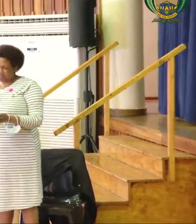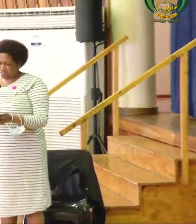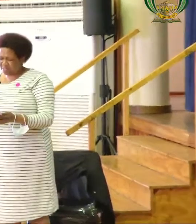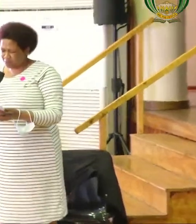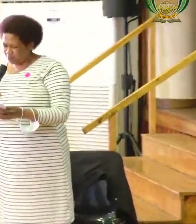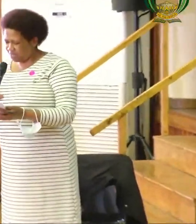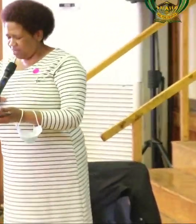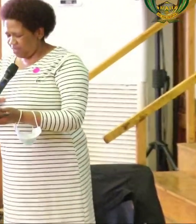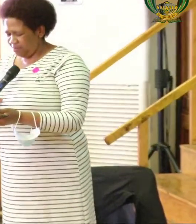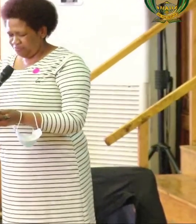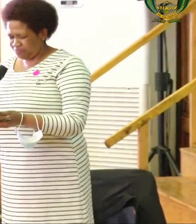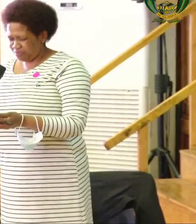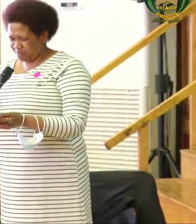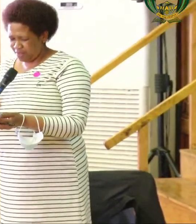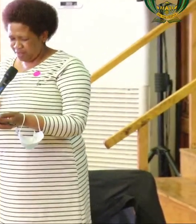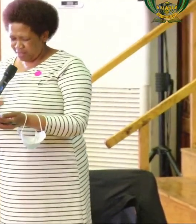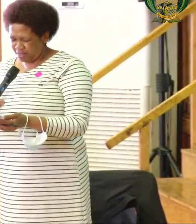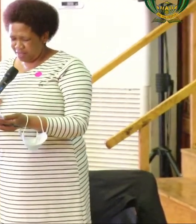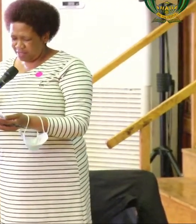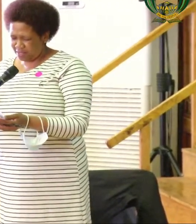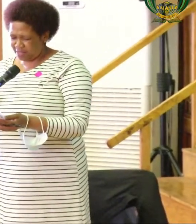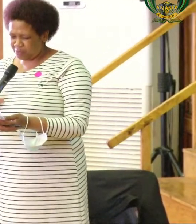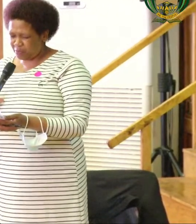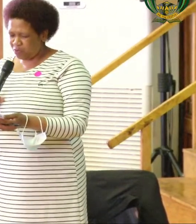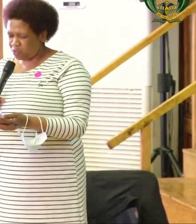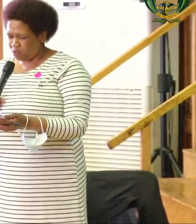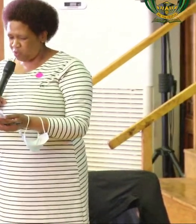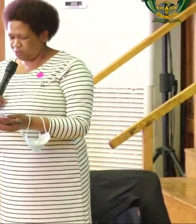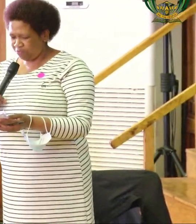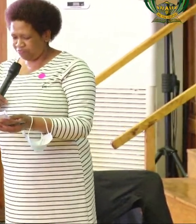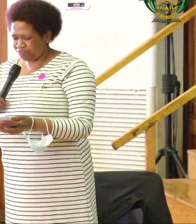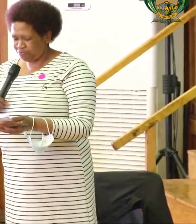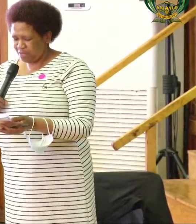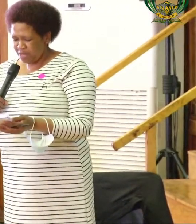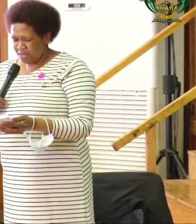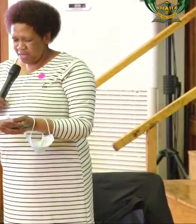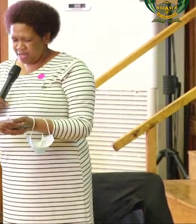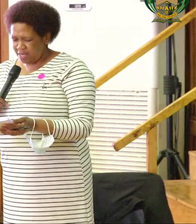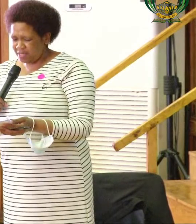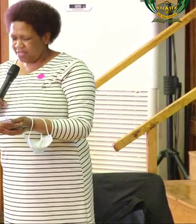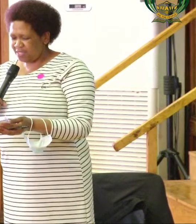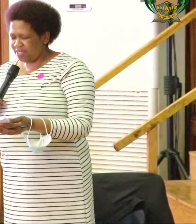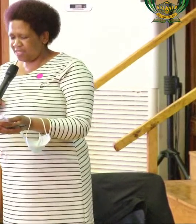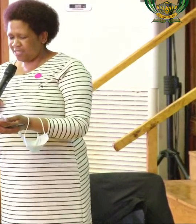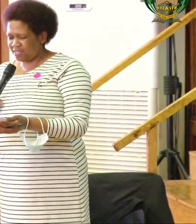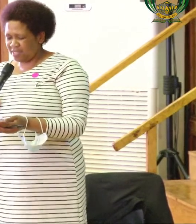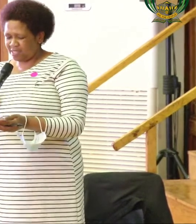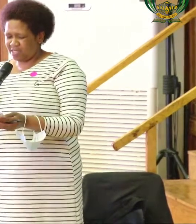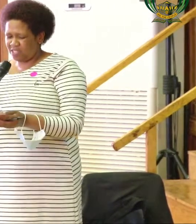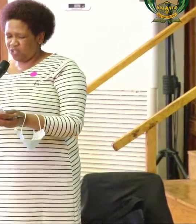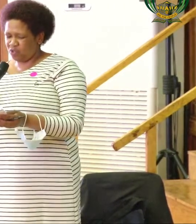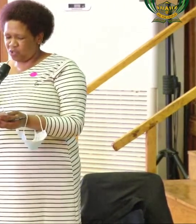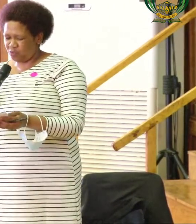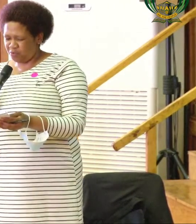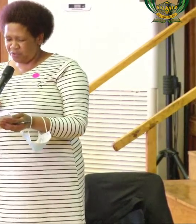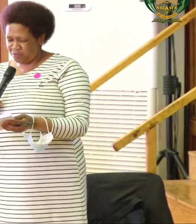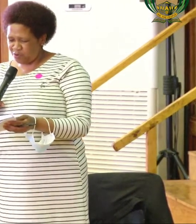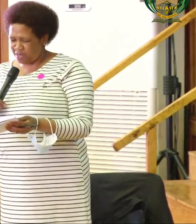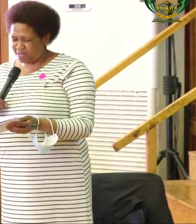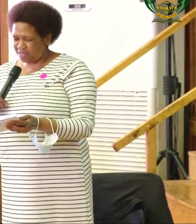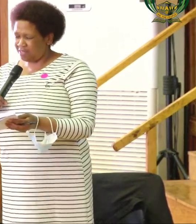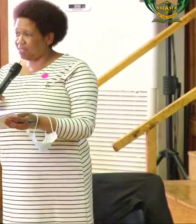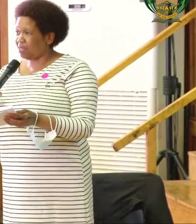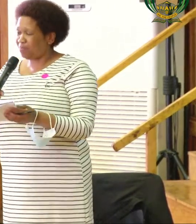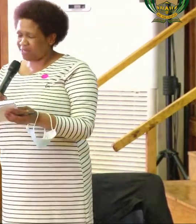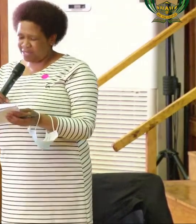The previous speaker is Piwa Sono, and he says that he used to be